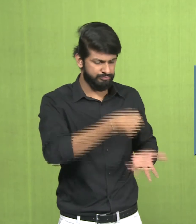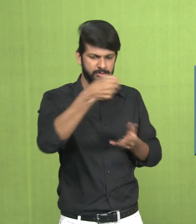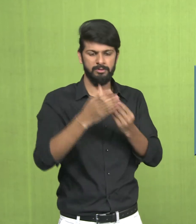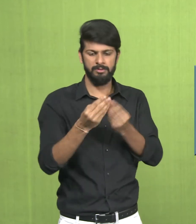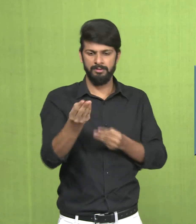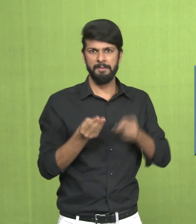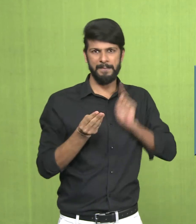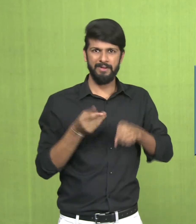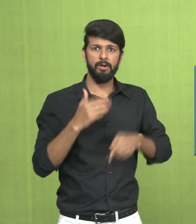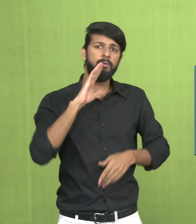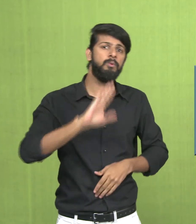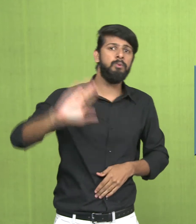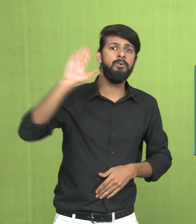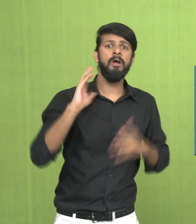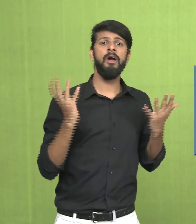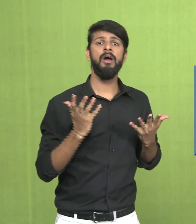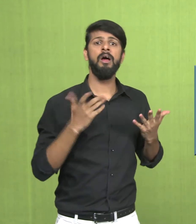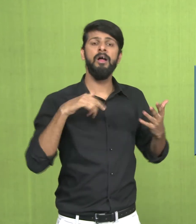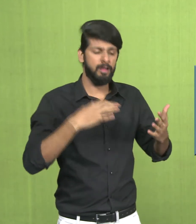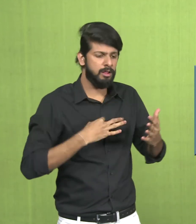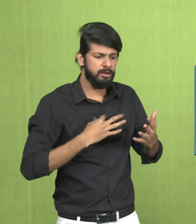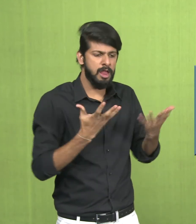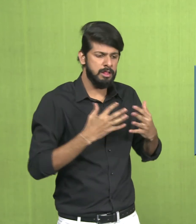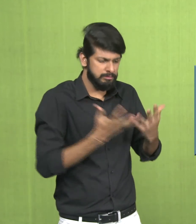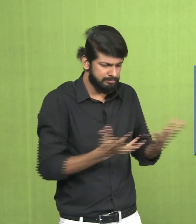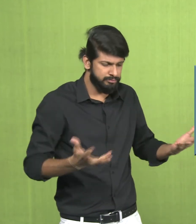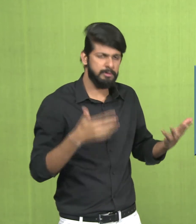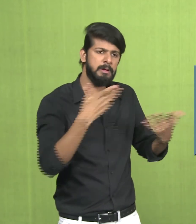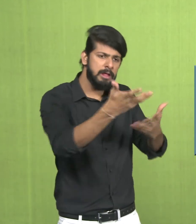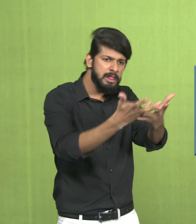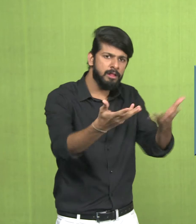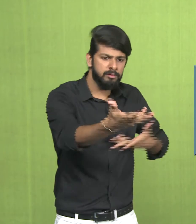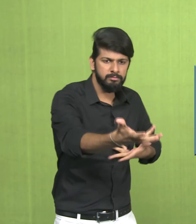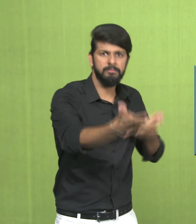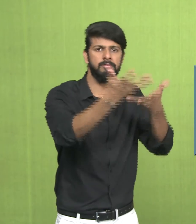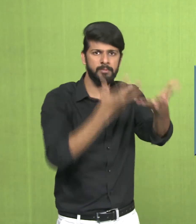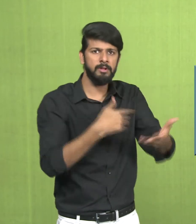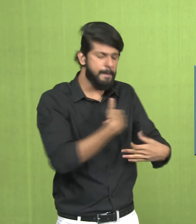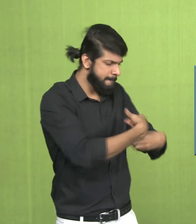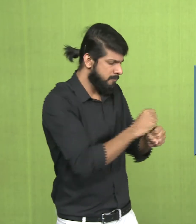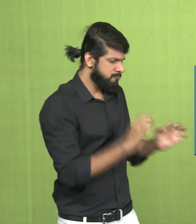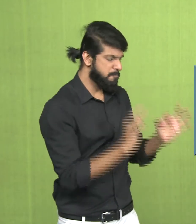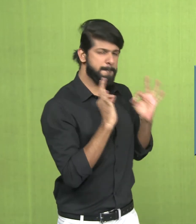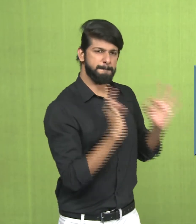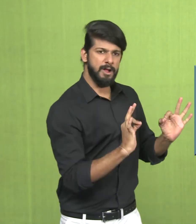have money, we have currency, but in those times we had more of a barter